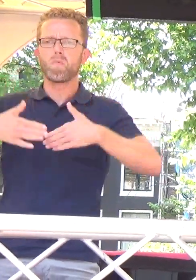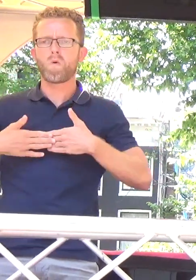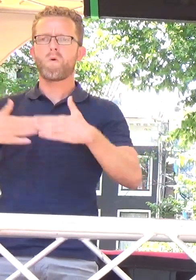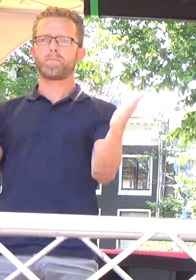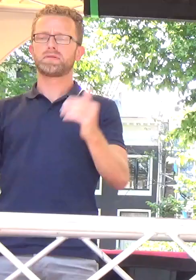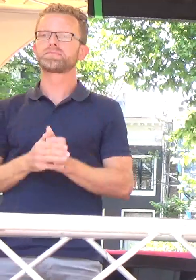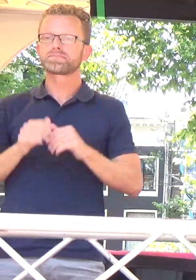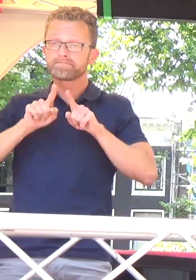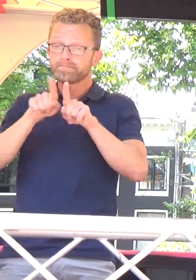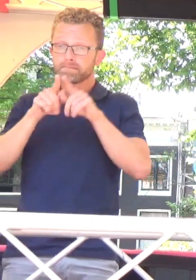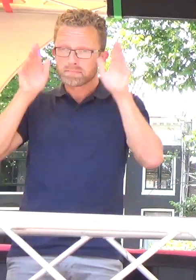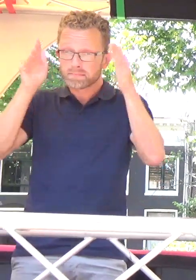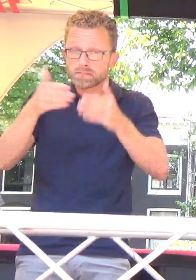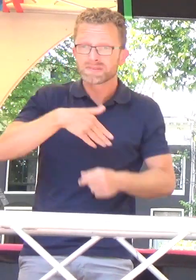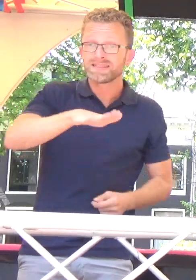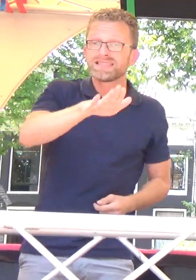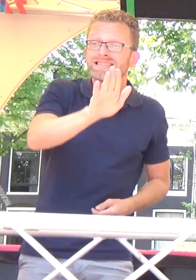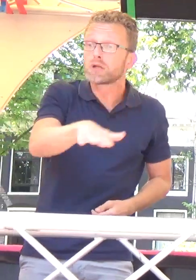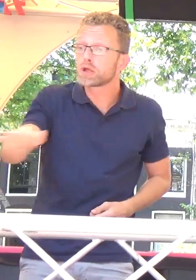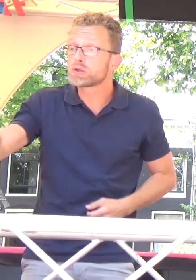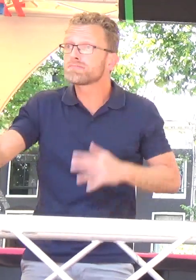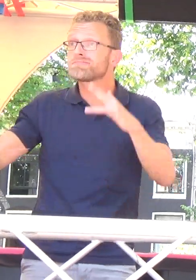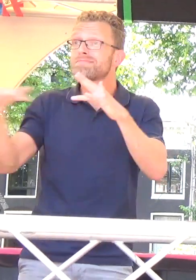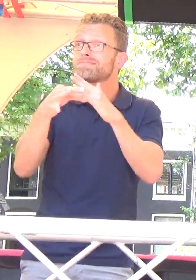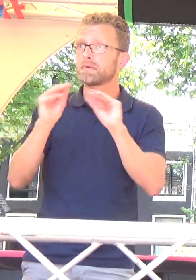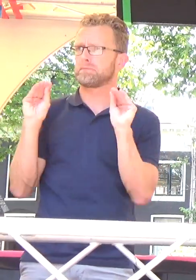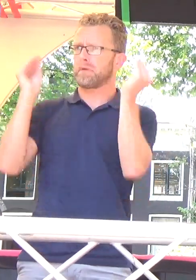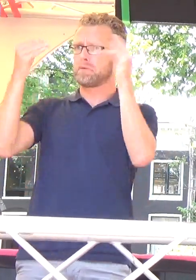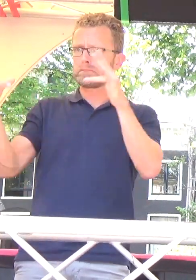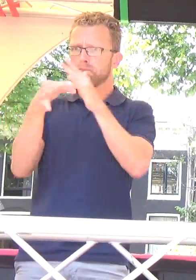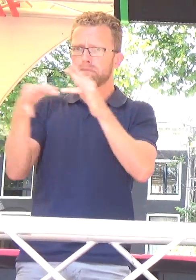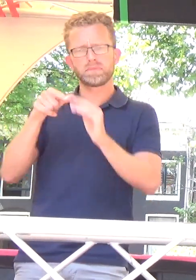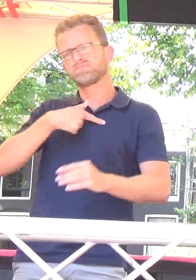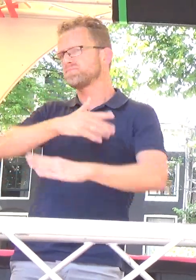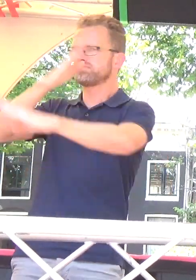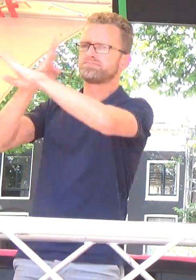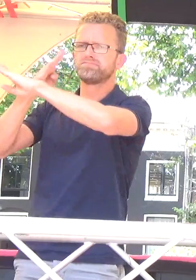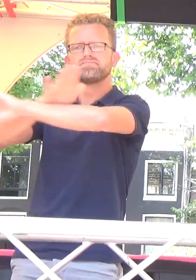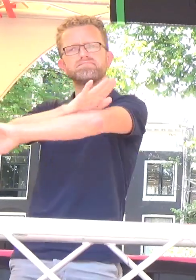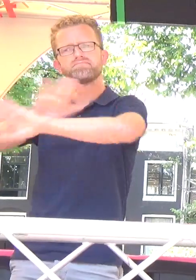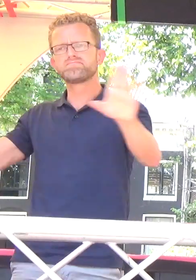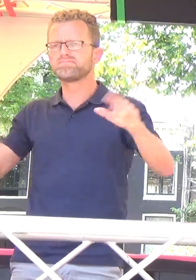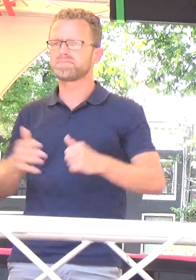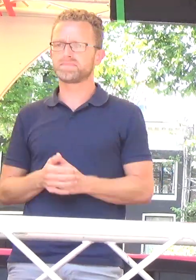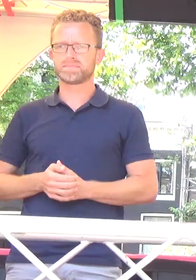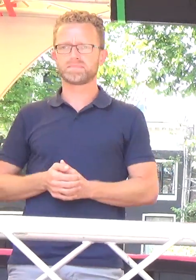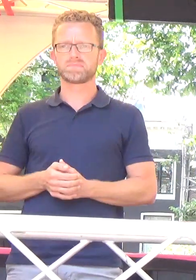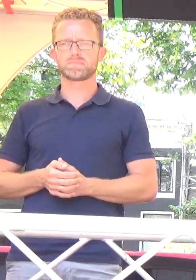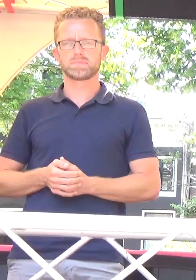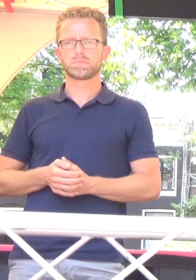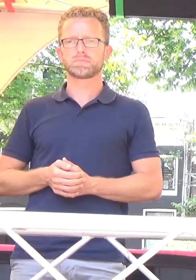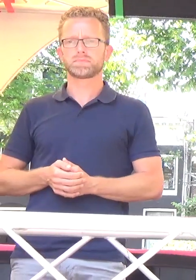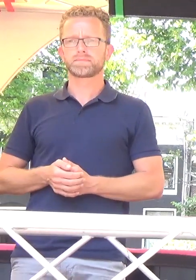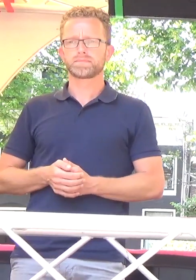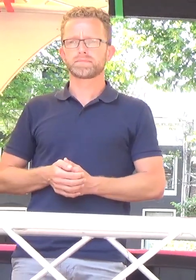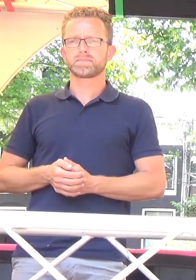that I never thought would become a key population in the FX20s. And that